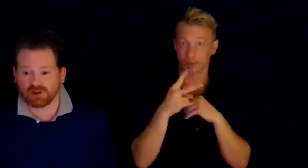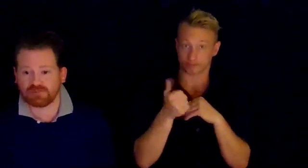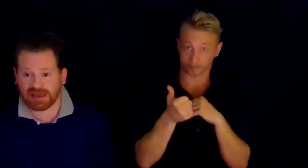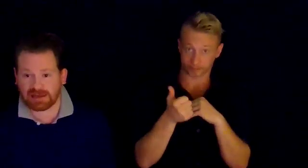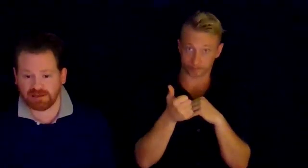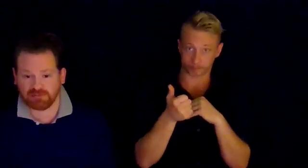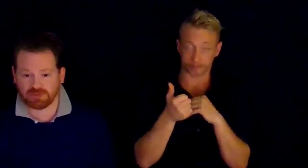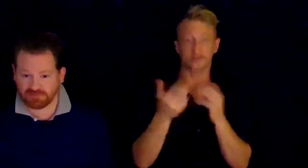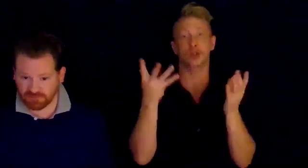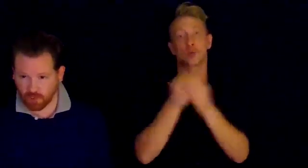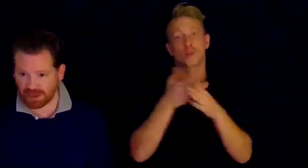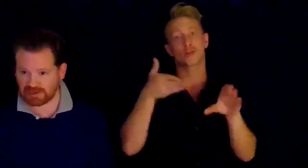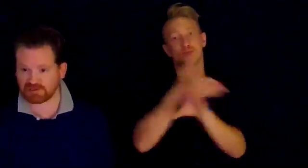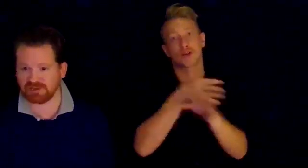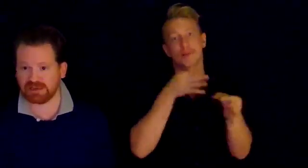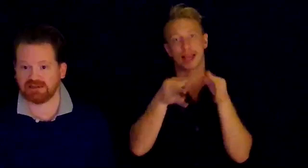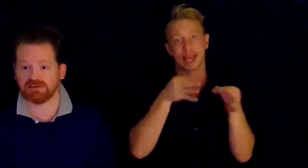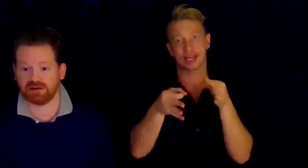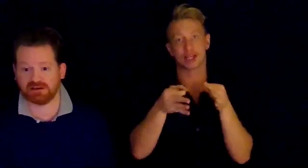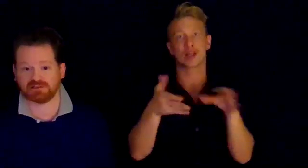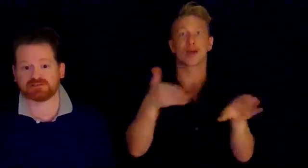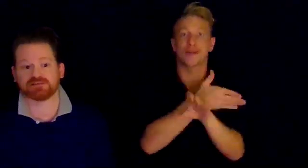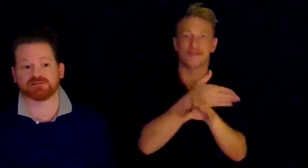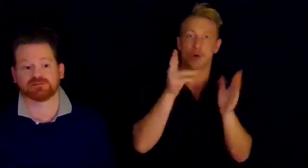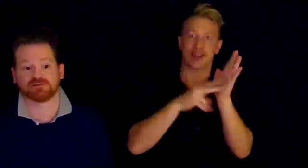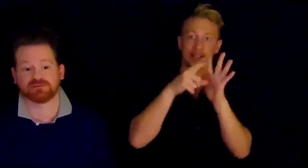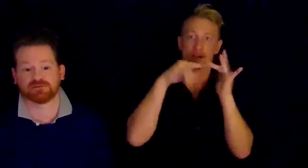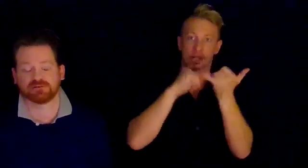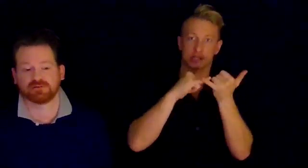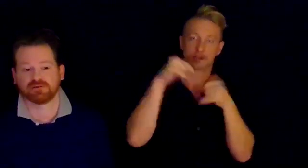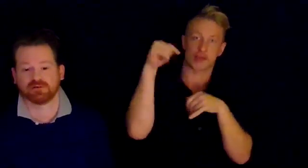With your pre-planning before entering NDIS,